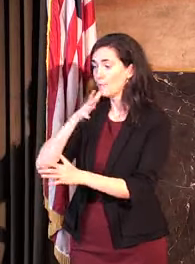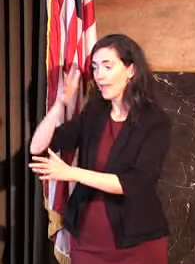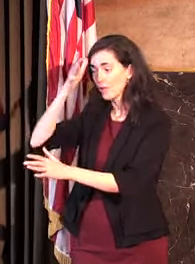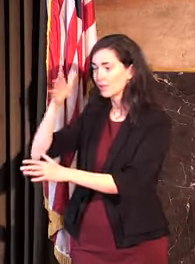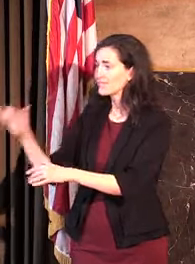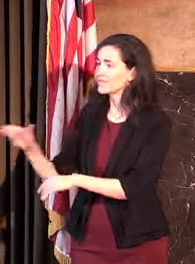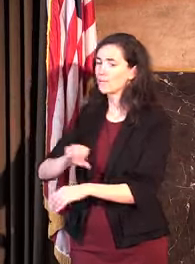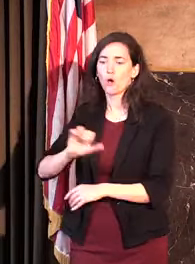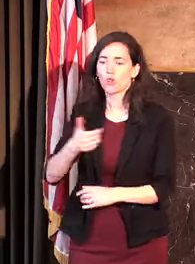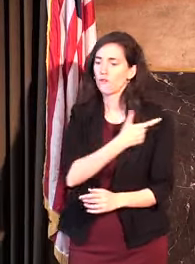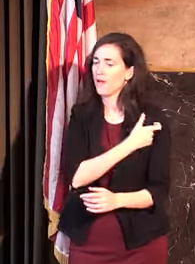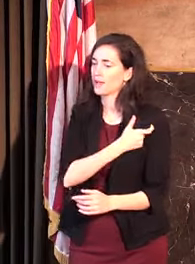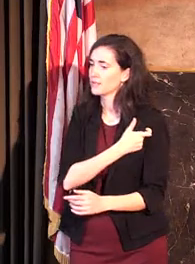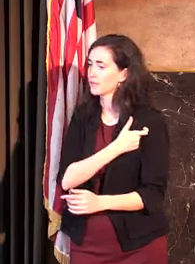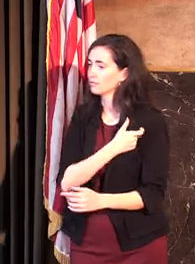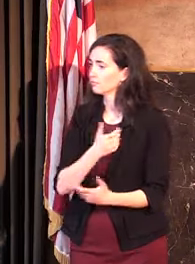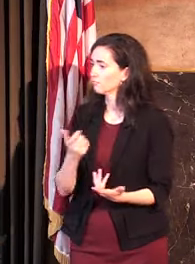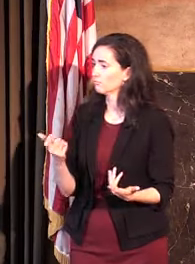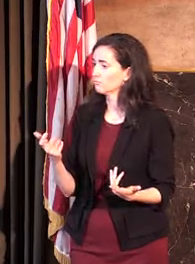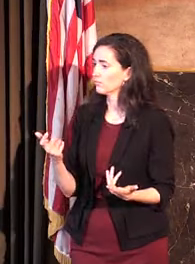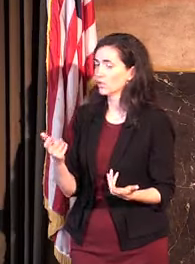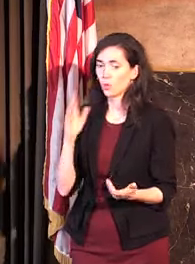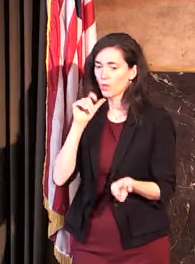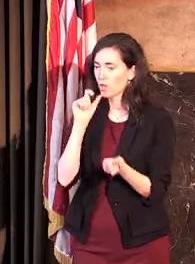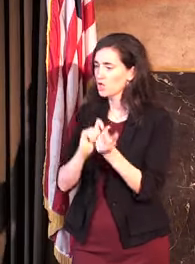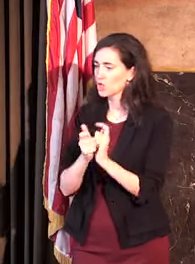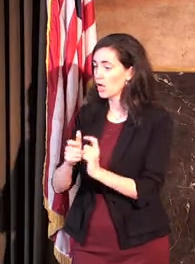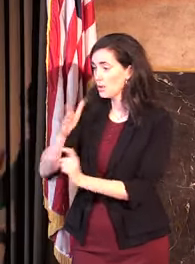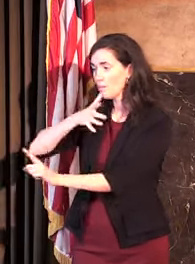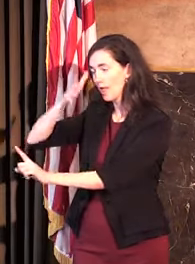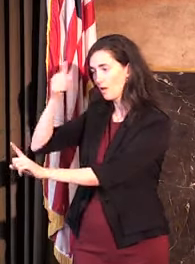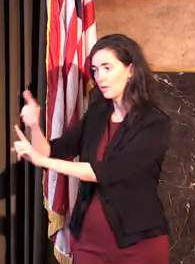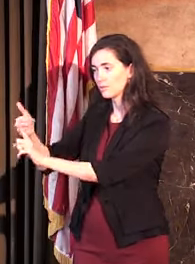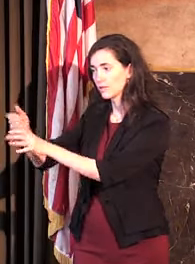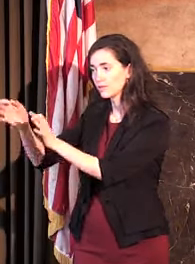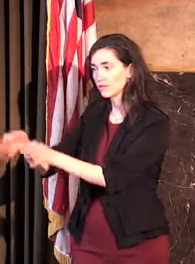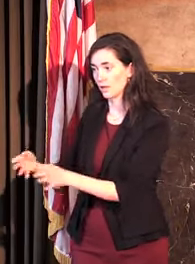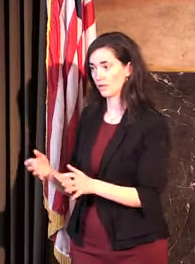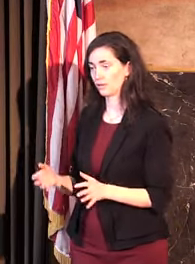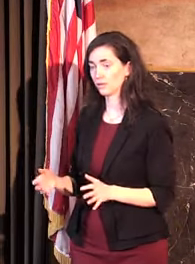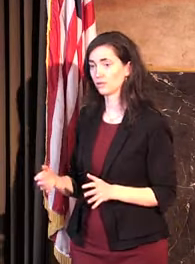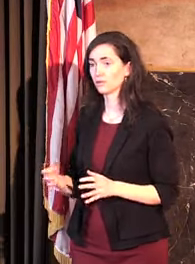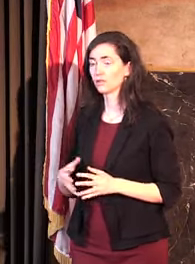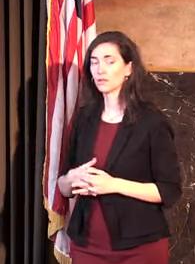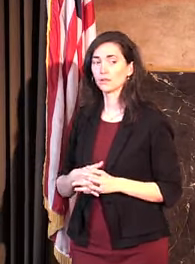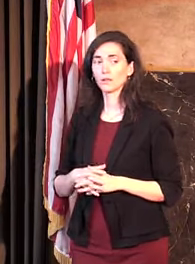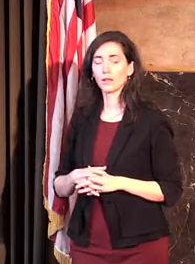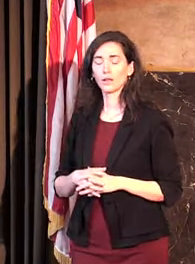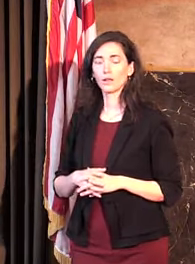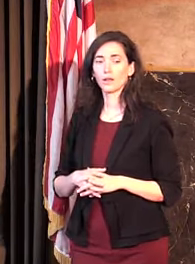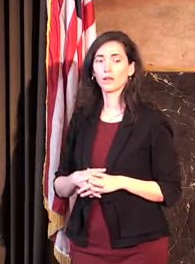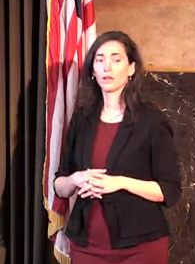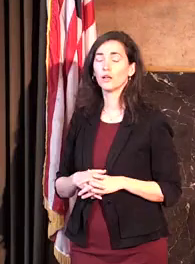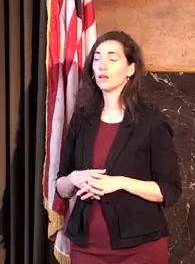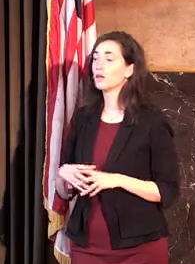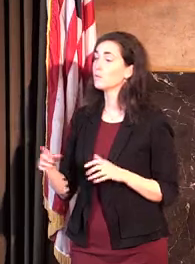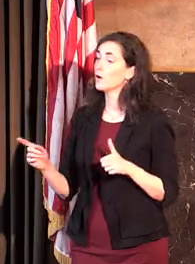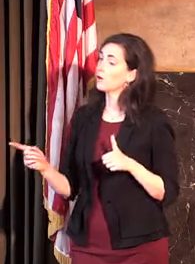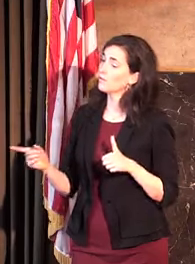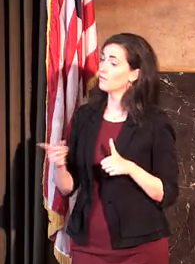other vaccinations as well, and we're not going to change that. It will only be, at least